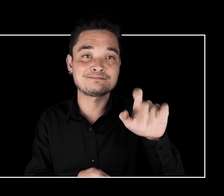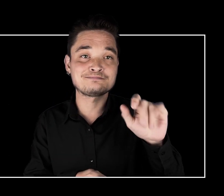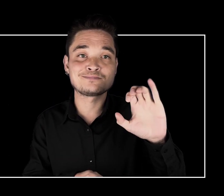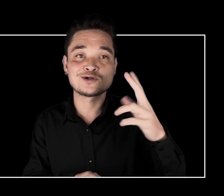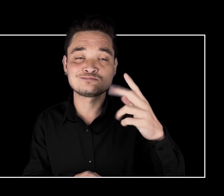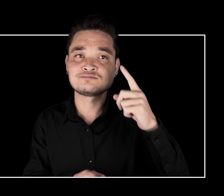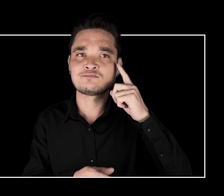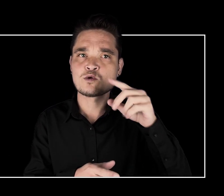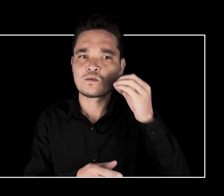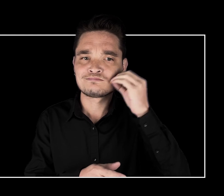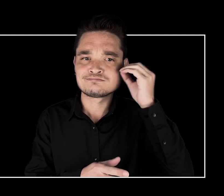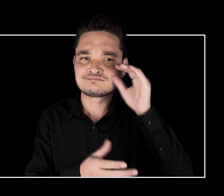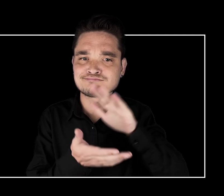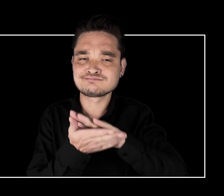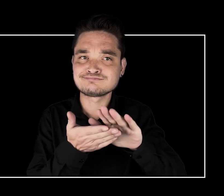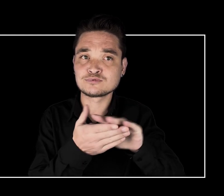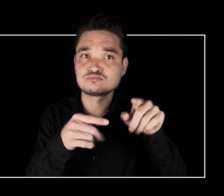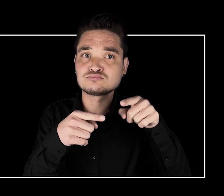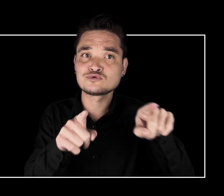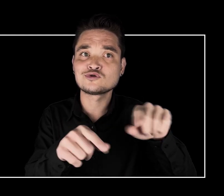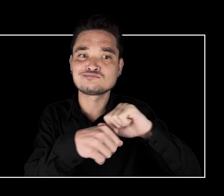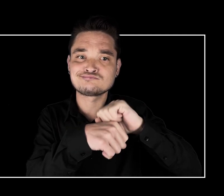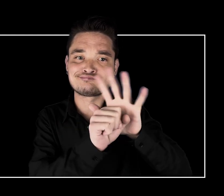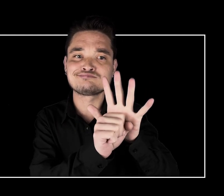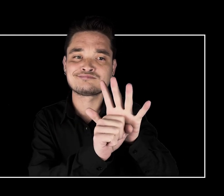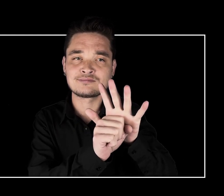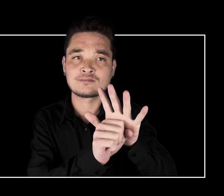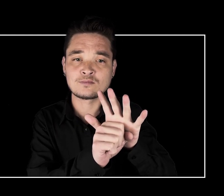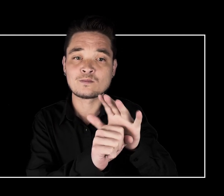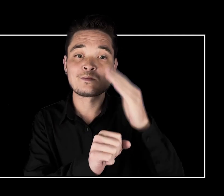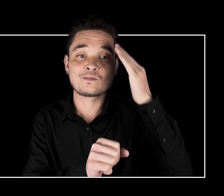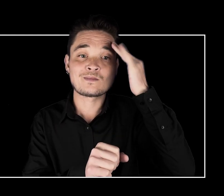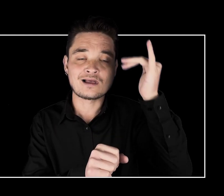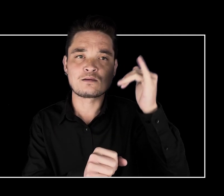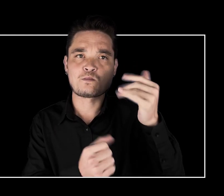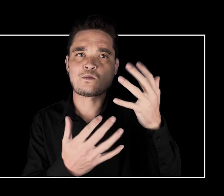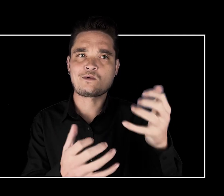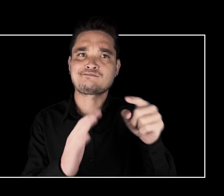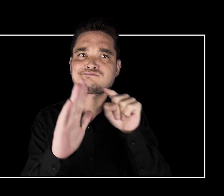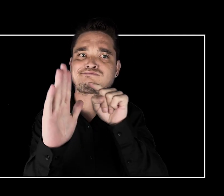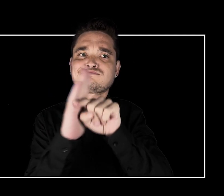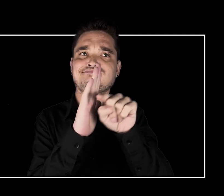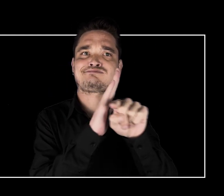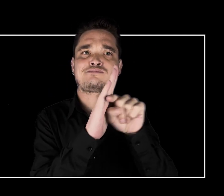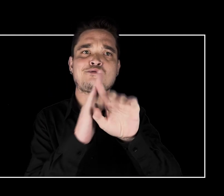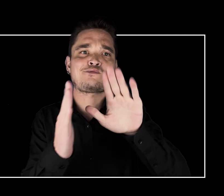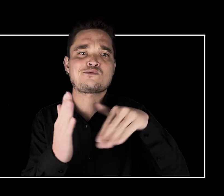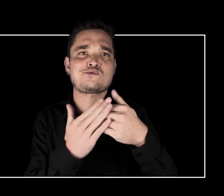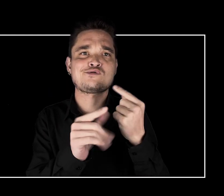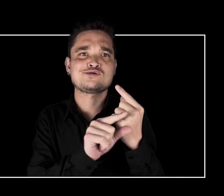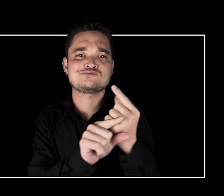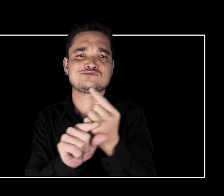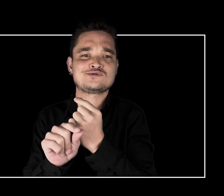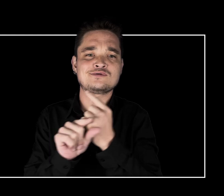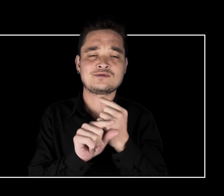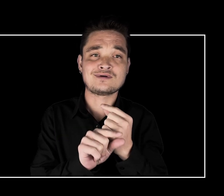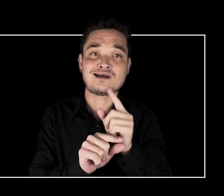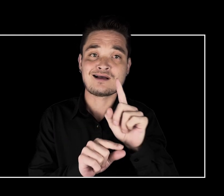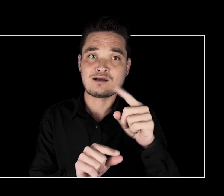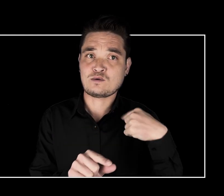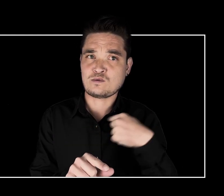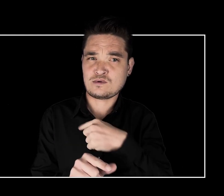their homes during COVID-19 to make sure they could kill the germs and not get infected. But we learned